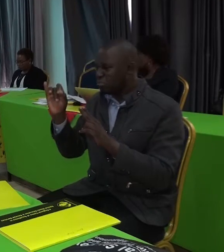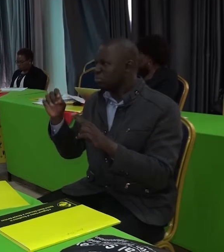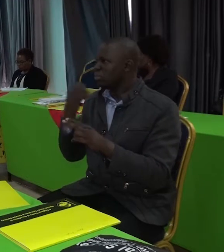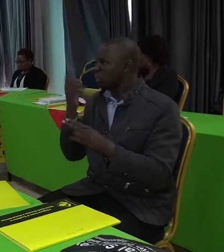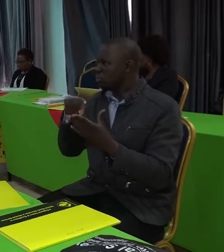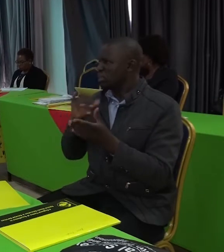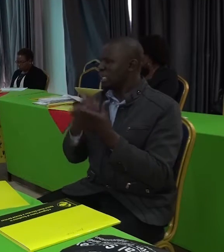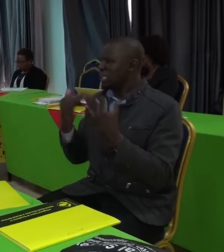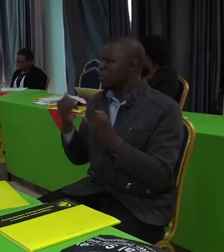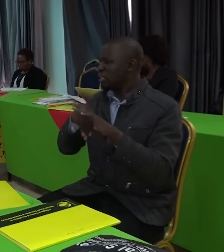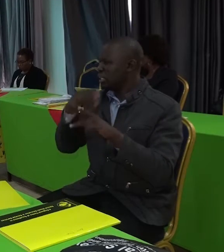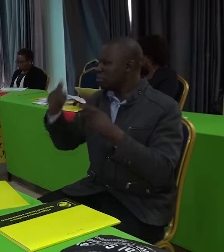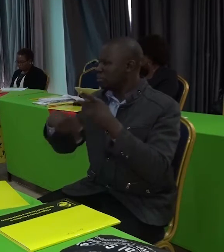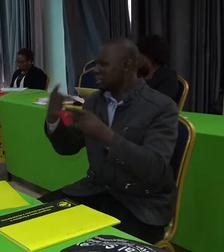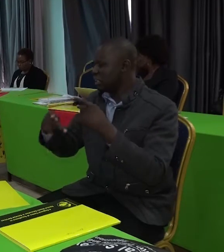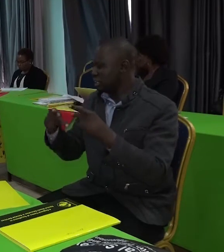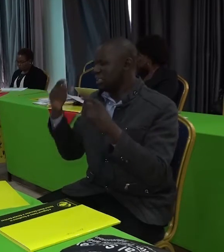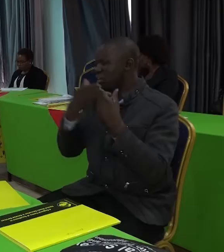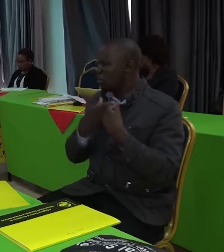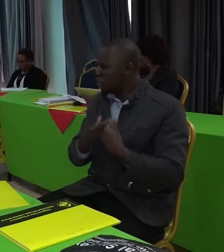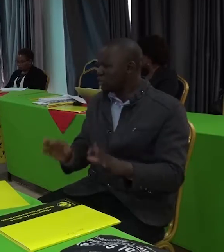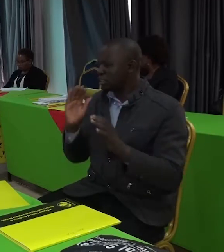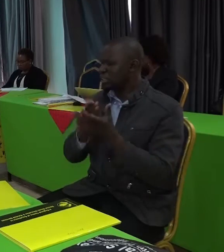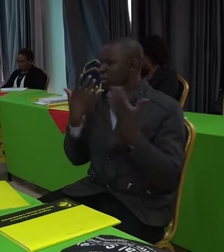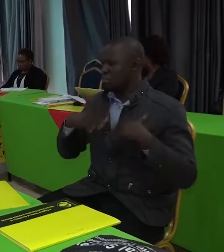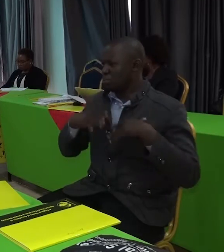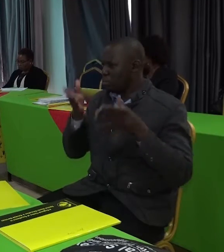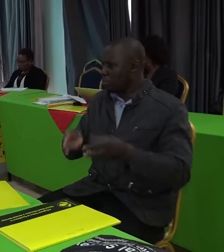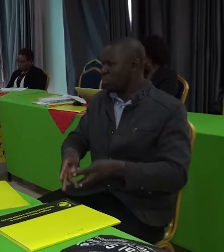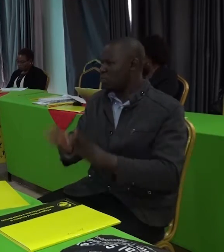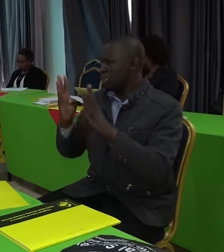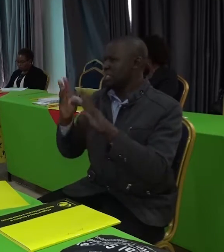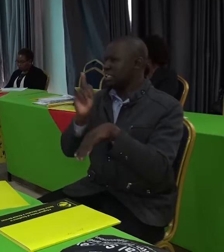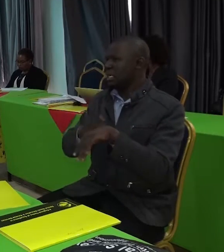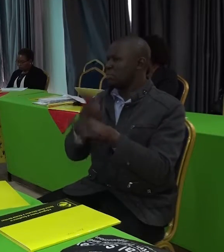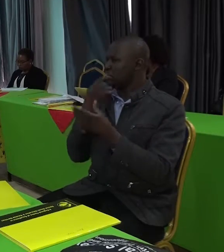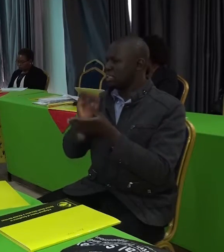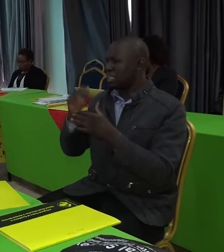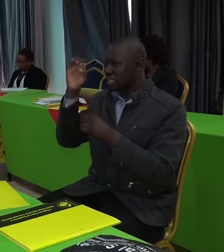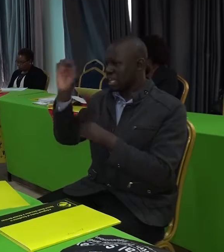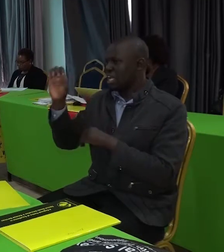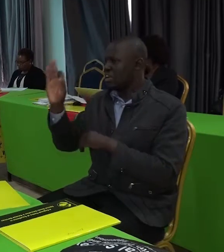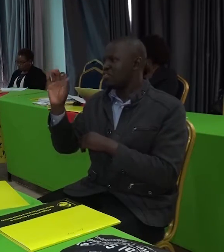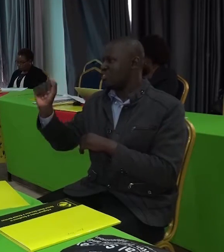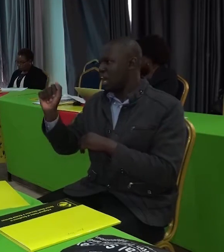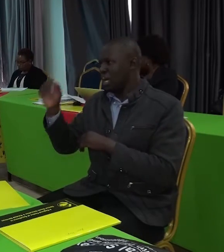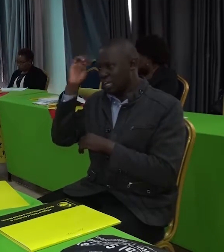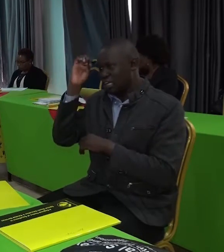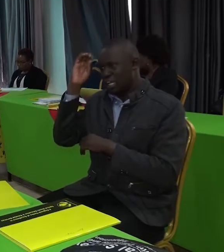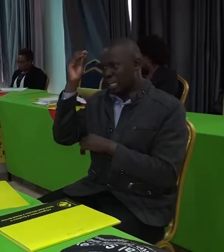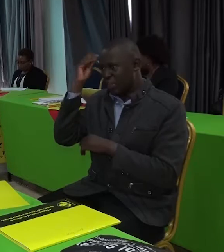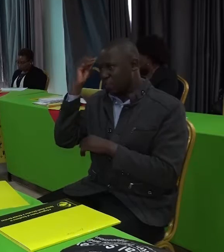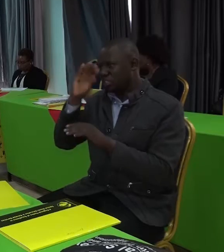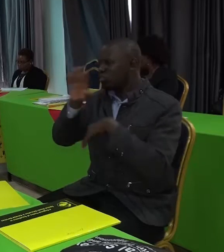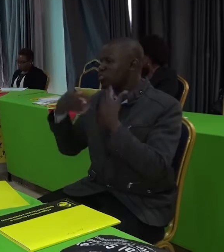in the process then, we got to lose some people. So when they say education for all, who is this